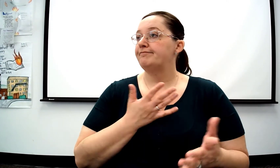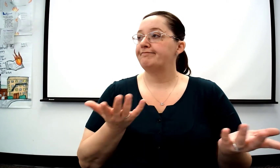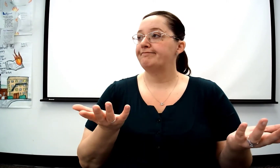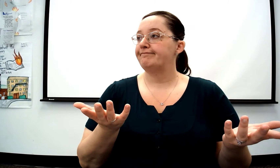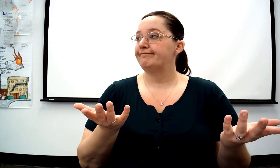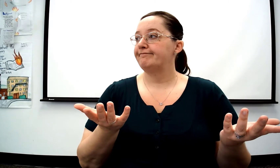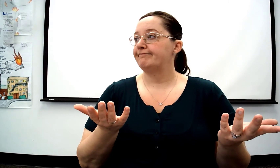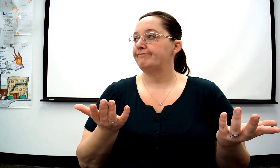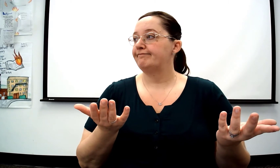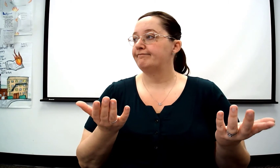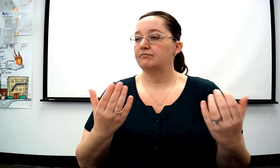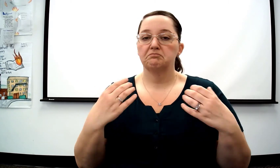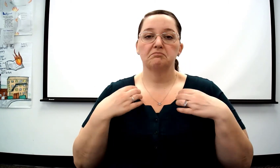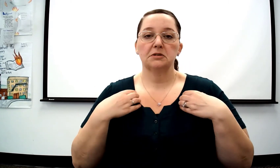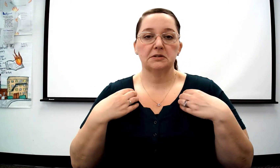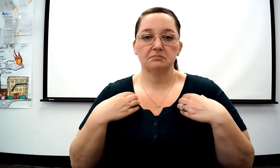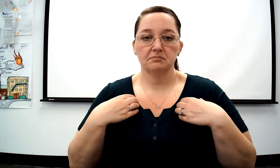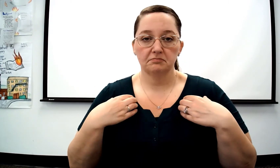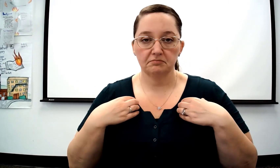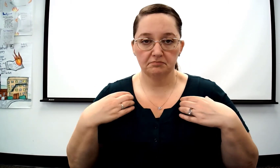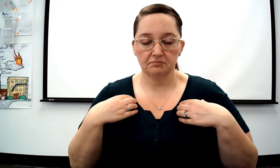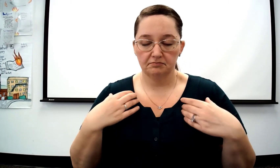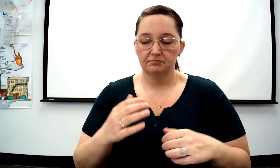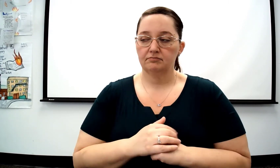would be, I don't know, my backpack.